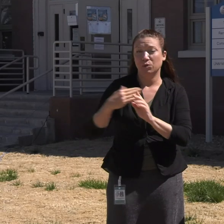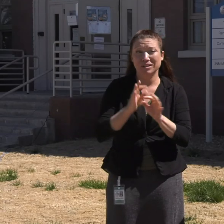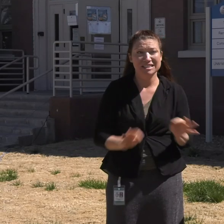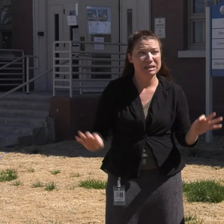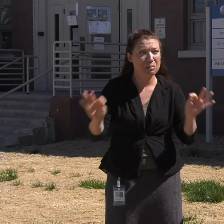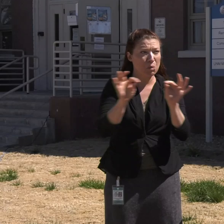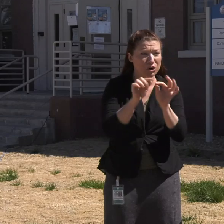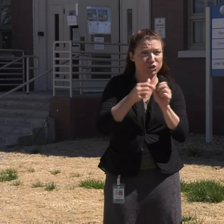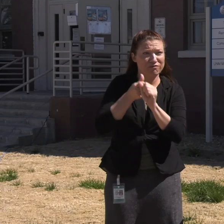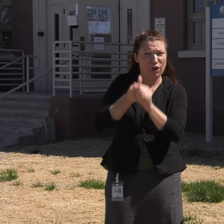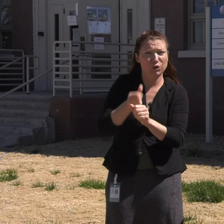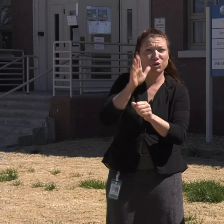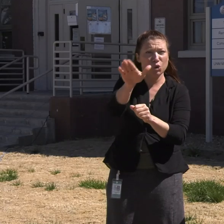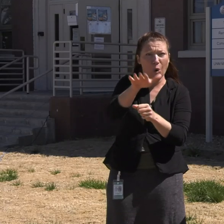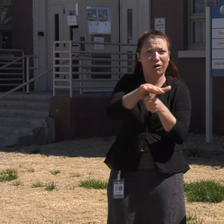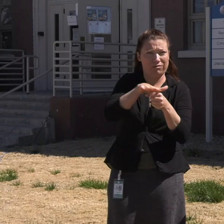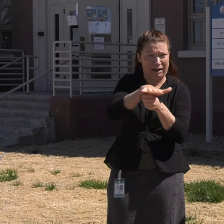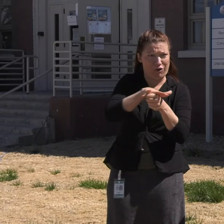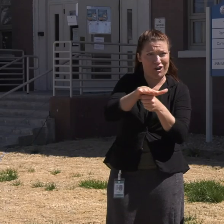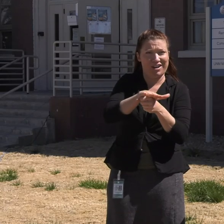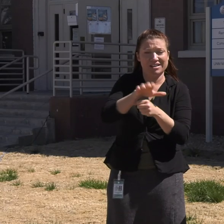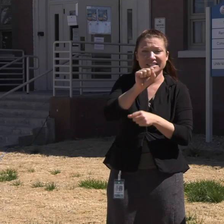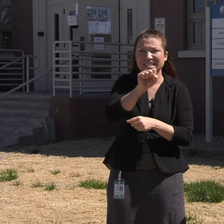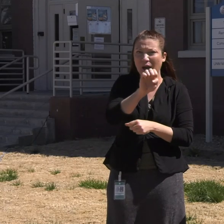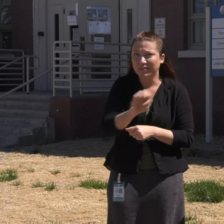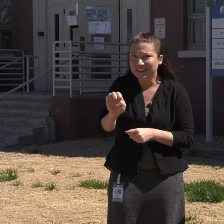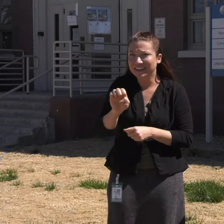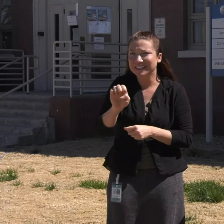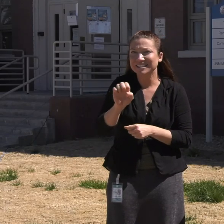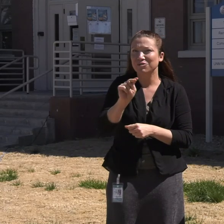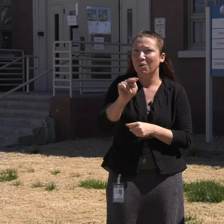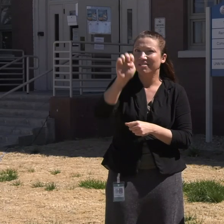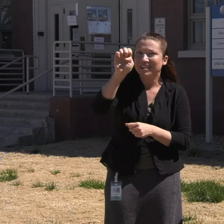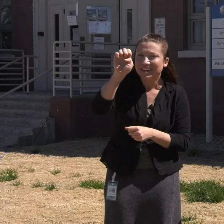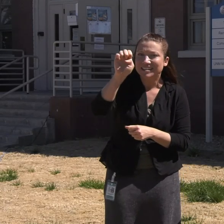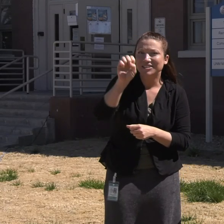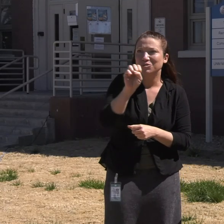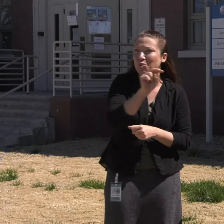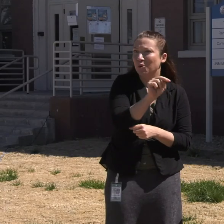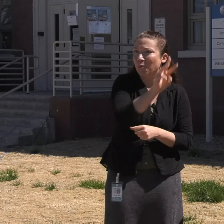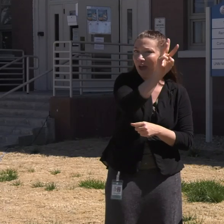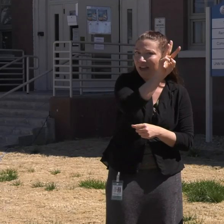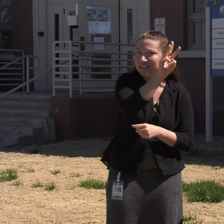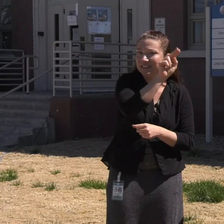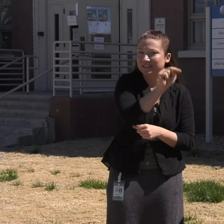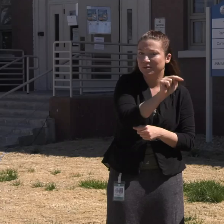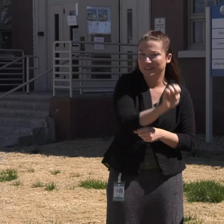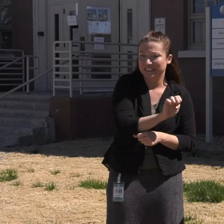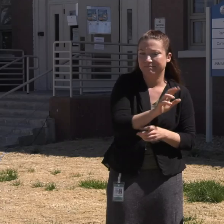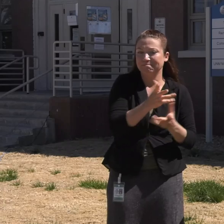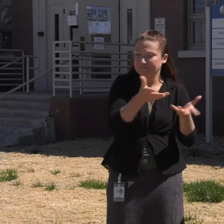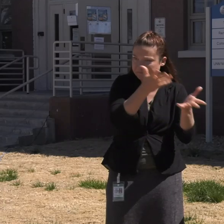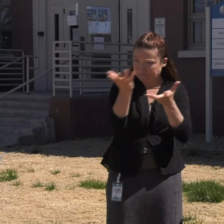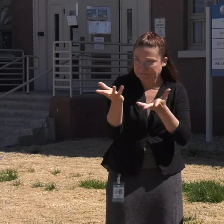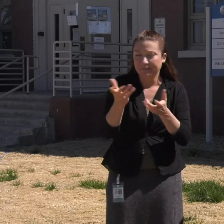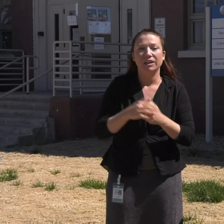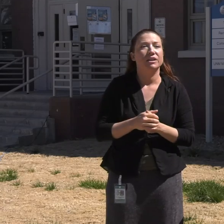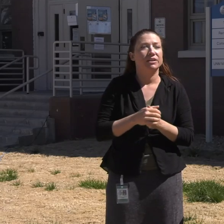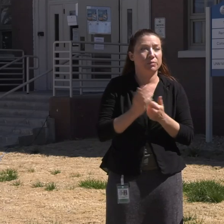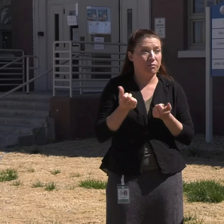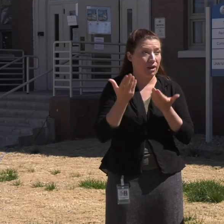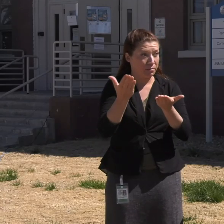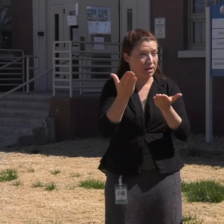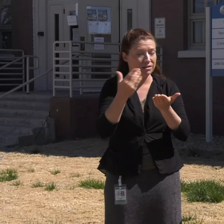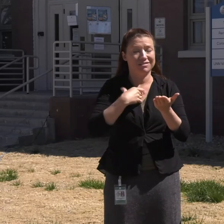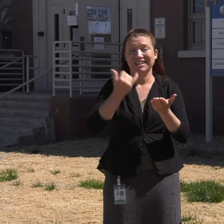they're located, whether it's southeast, northeast, southwest, northwest. We do recommend that you can call 311 if you're not sure what